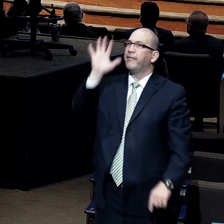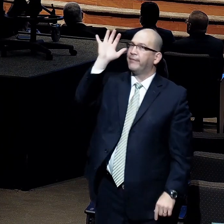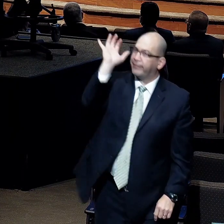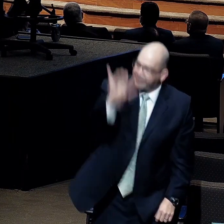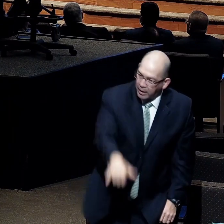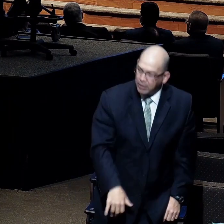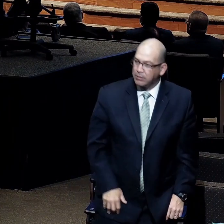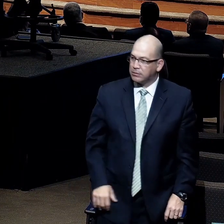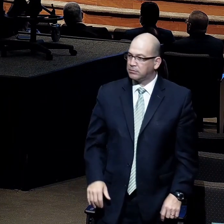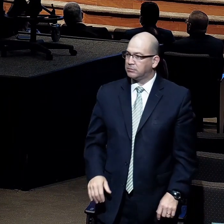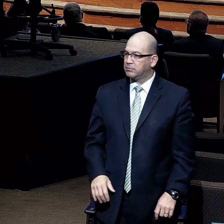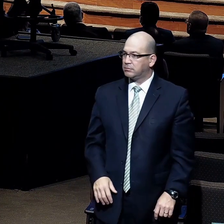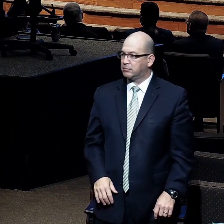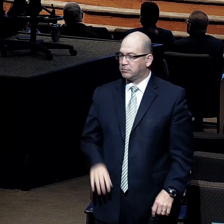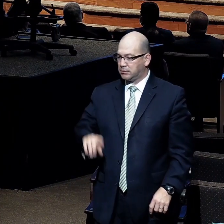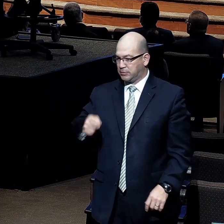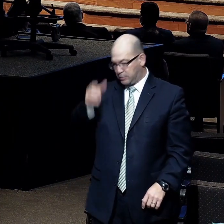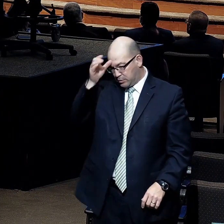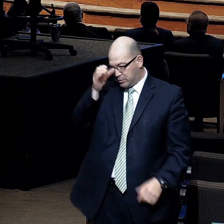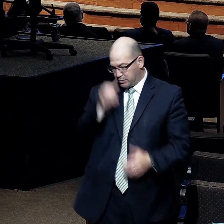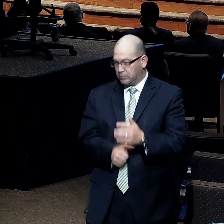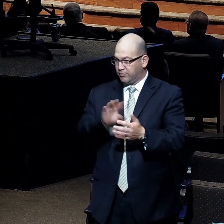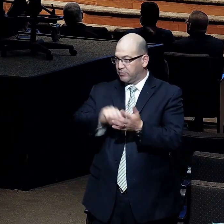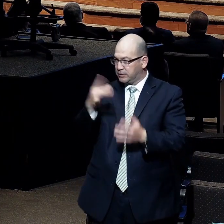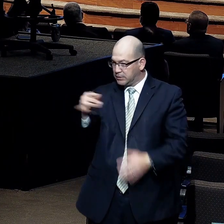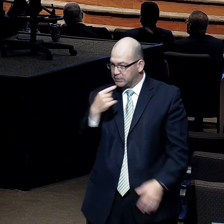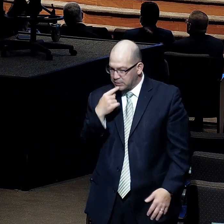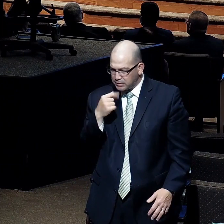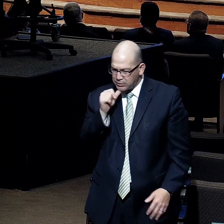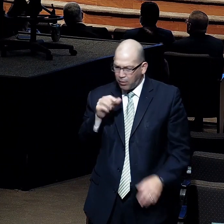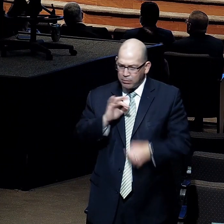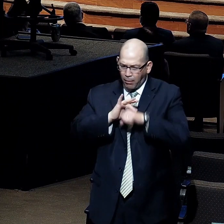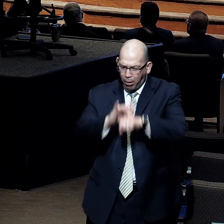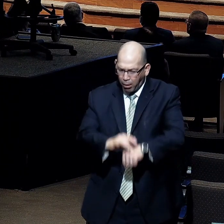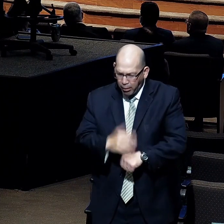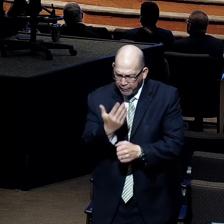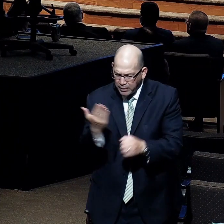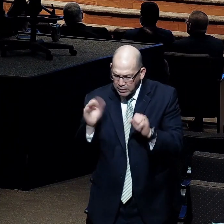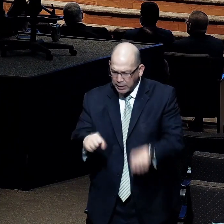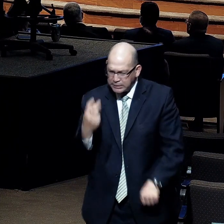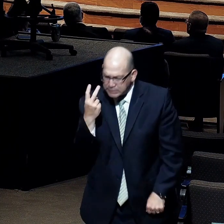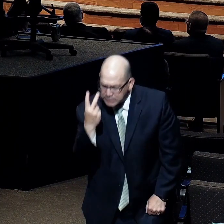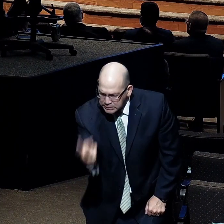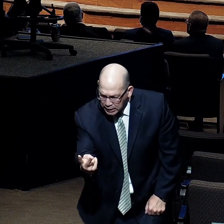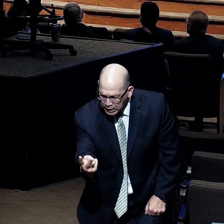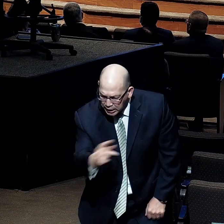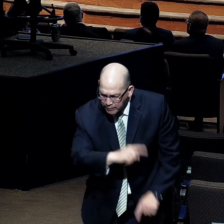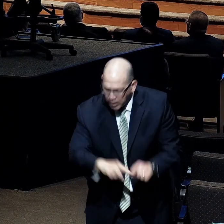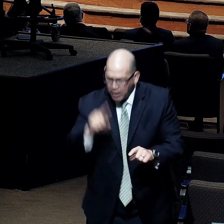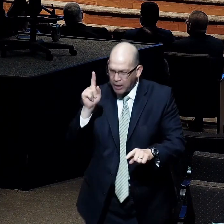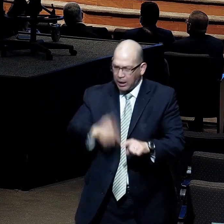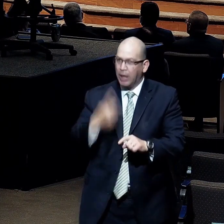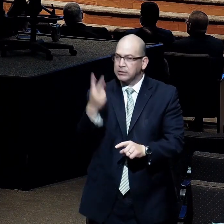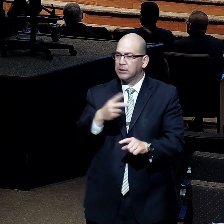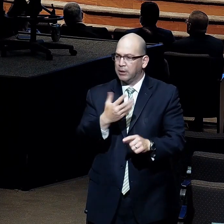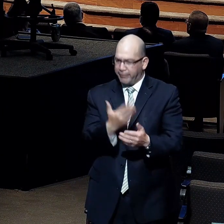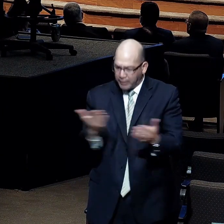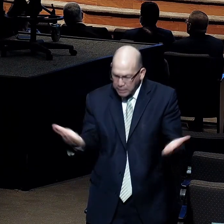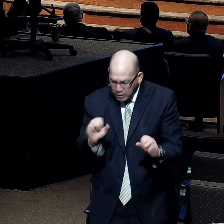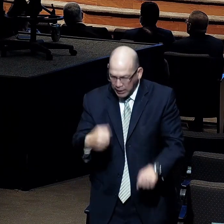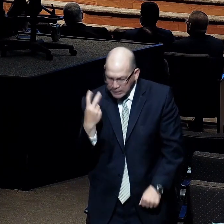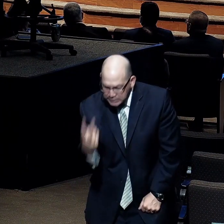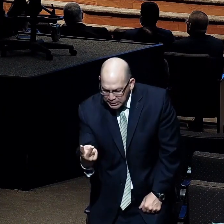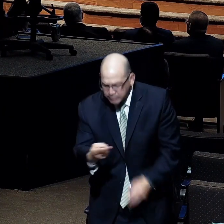4:18 tells us, "While we look not at the things which are seen, but at the things which are not seen. For the things which are seen are temporal, but the things which are not